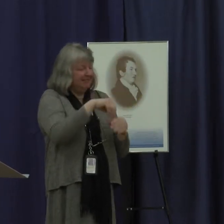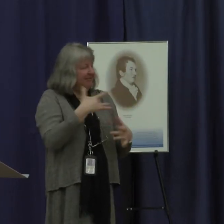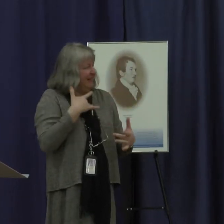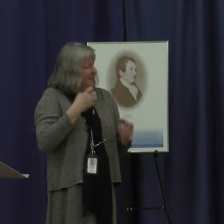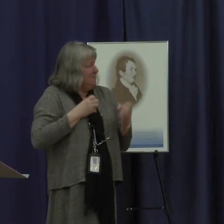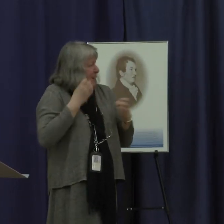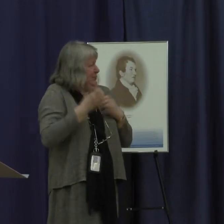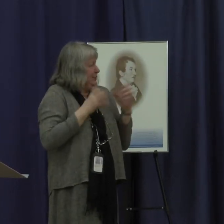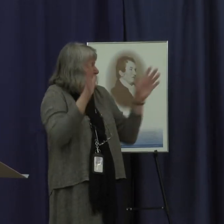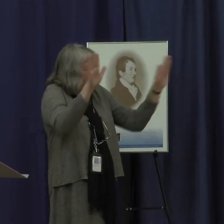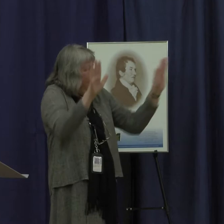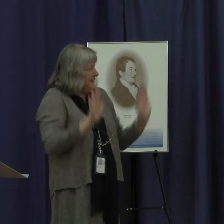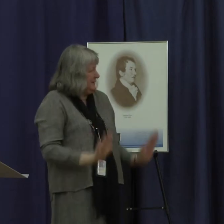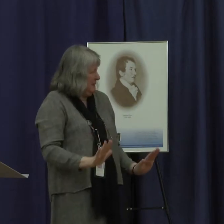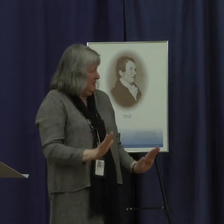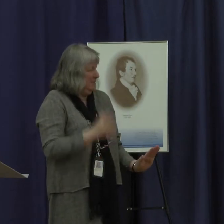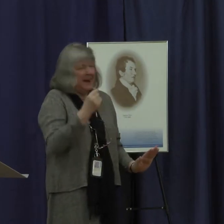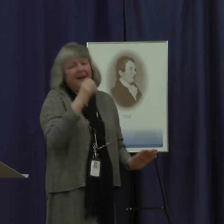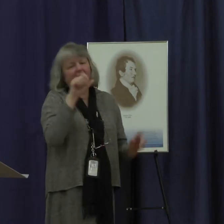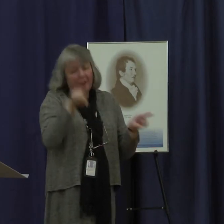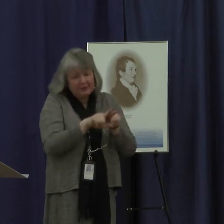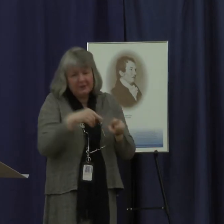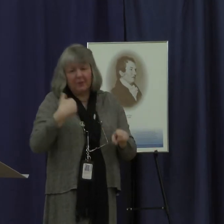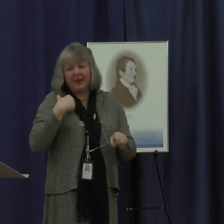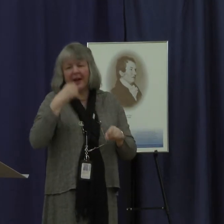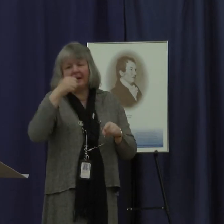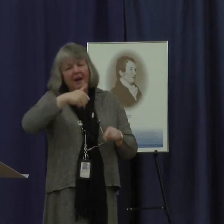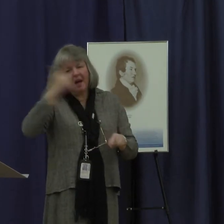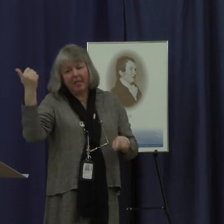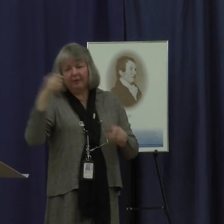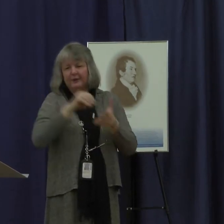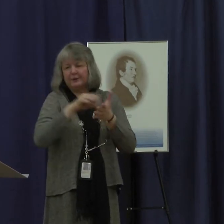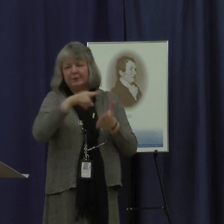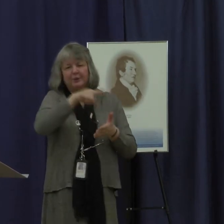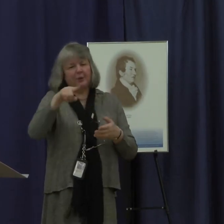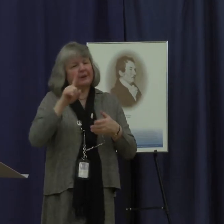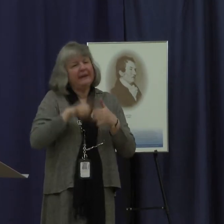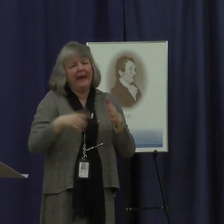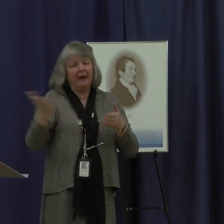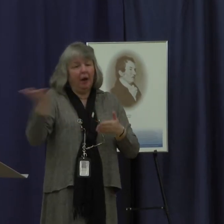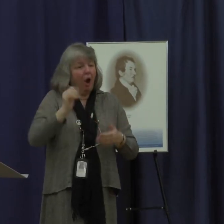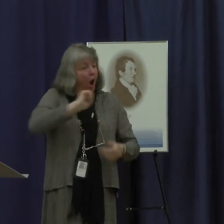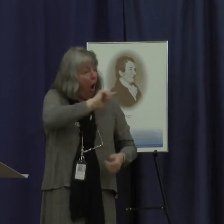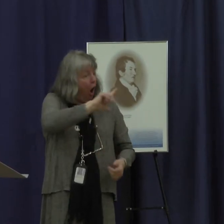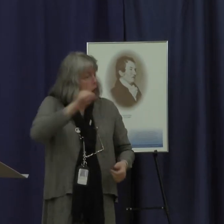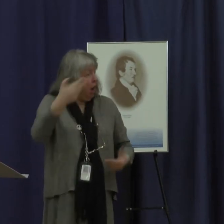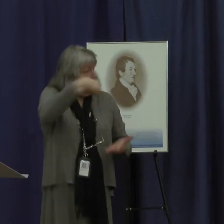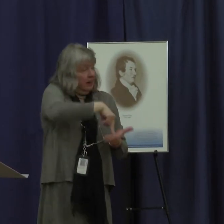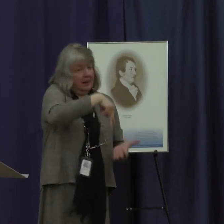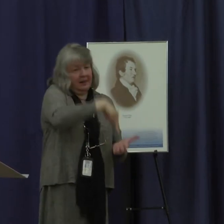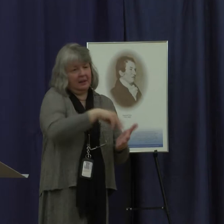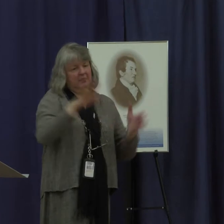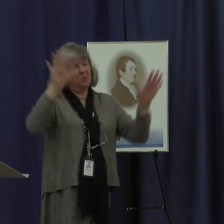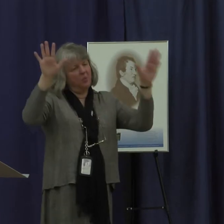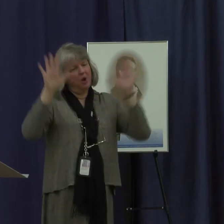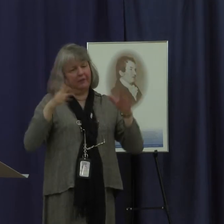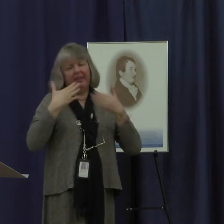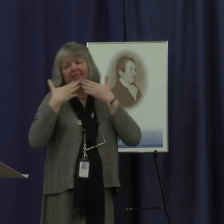Your expression, there was so much emotion involved. That was wonderful. We had another student who was not able to